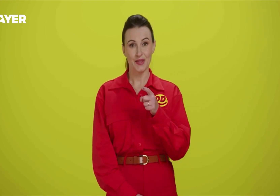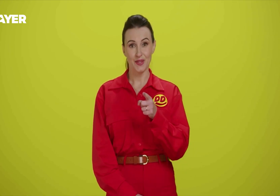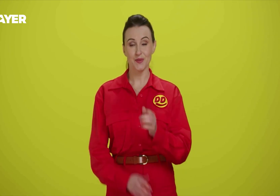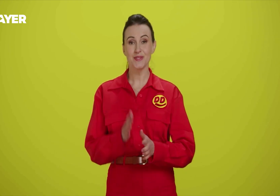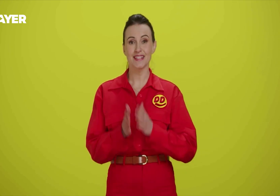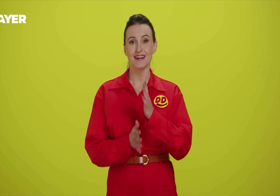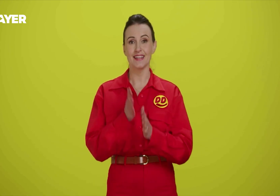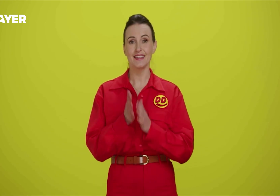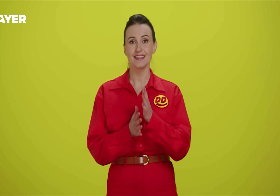You sign.